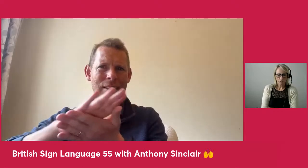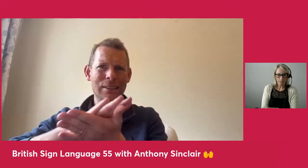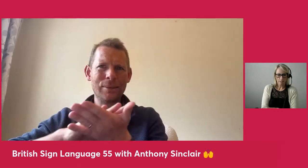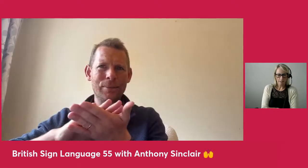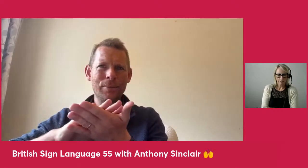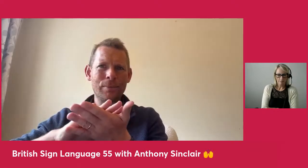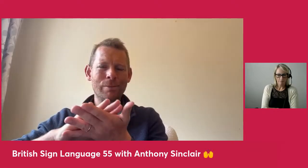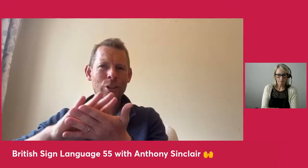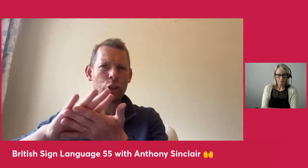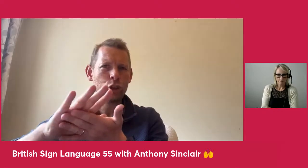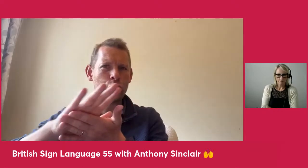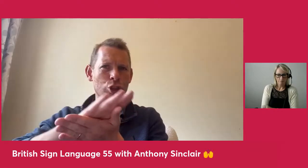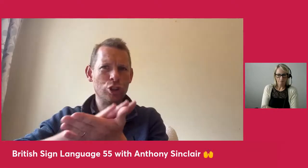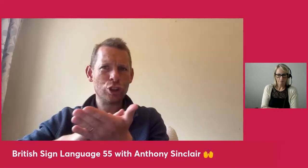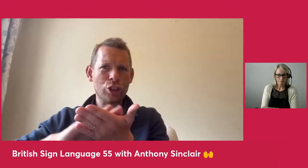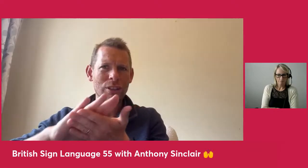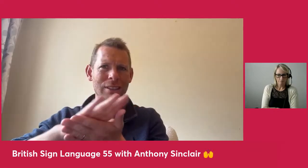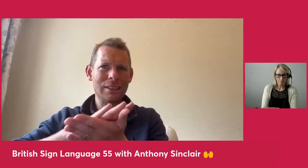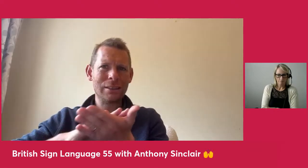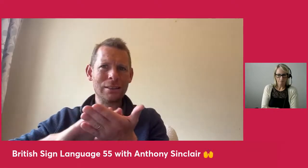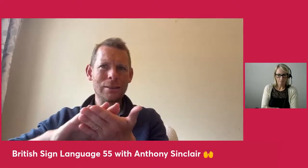and dirty,